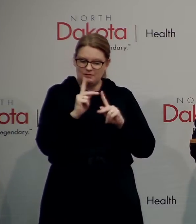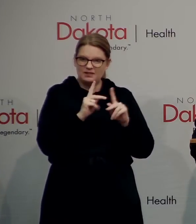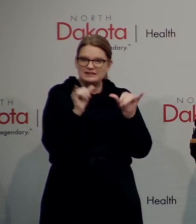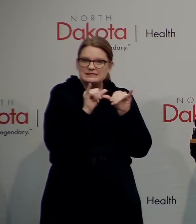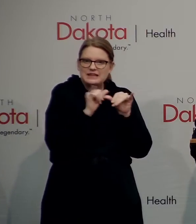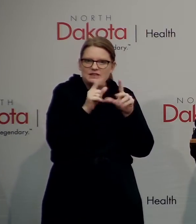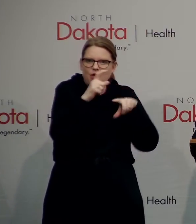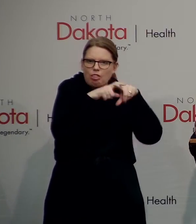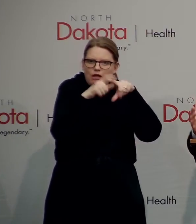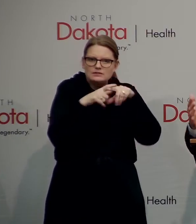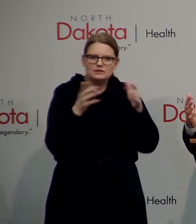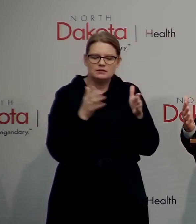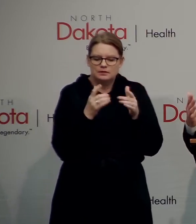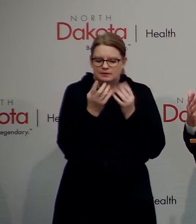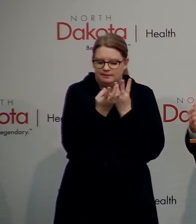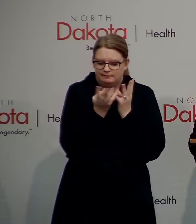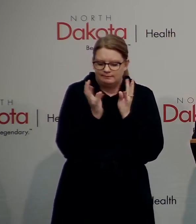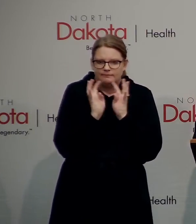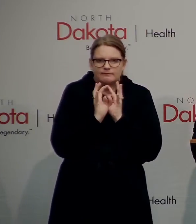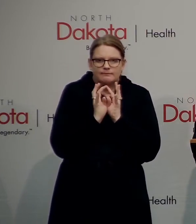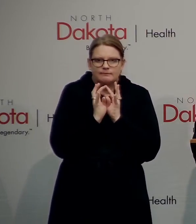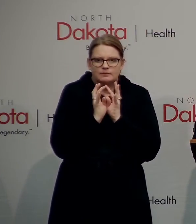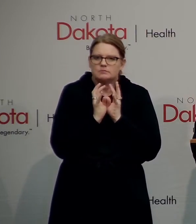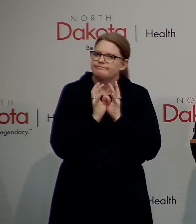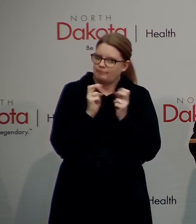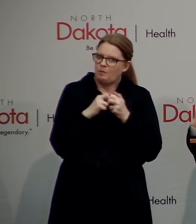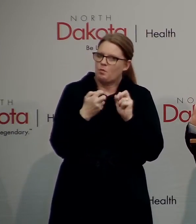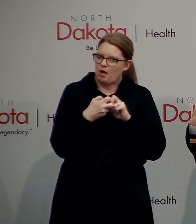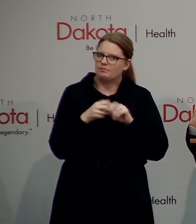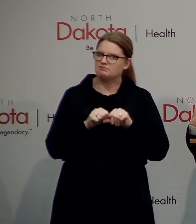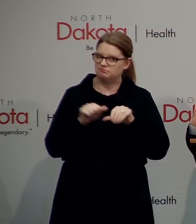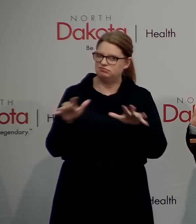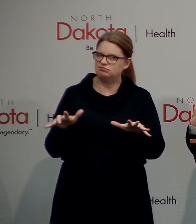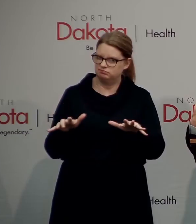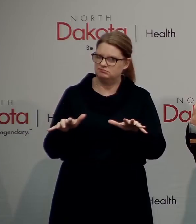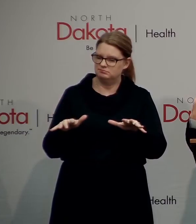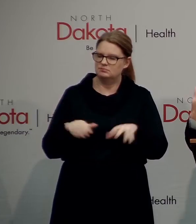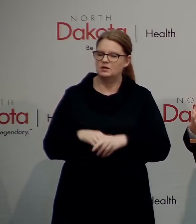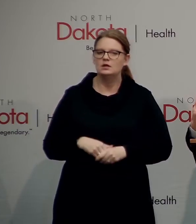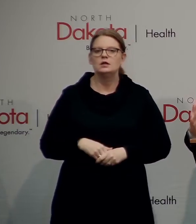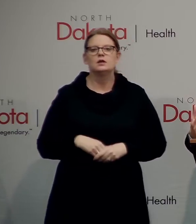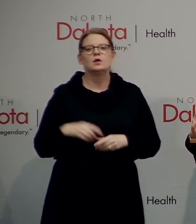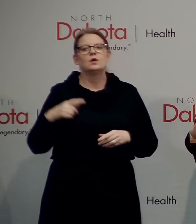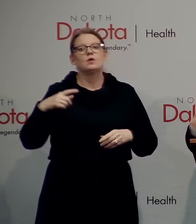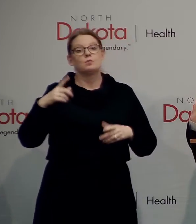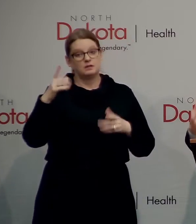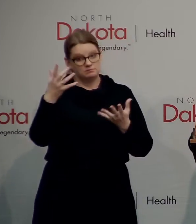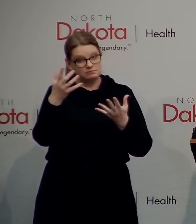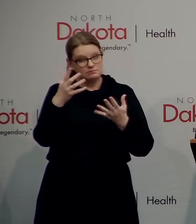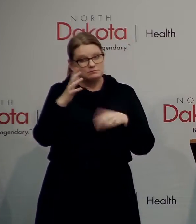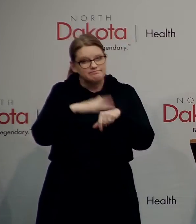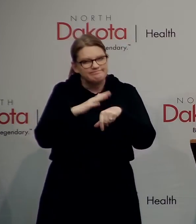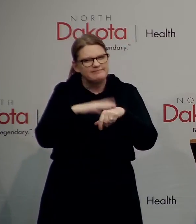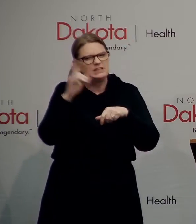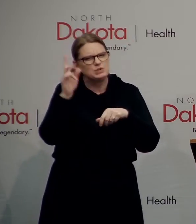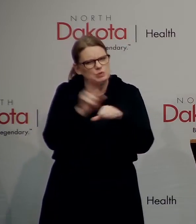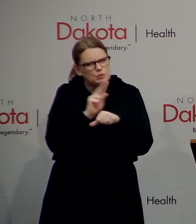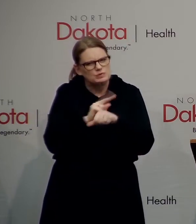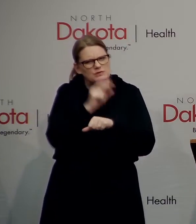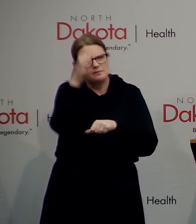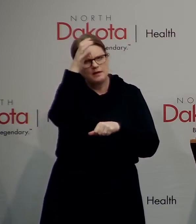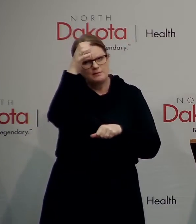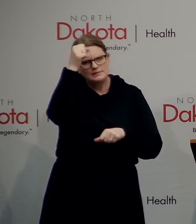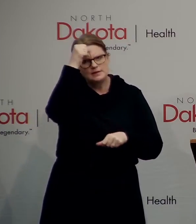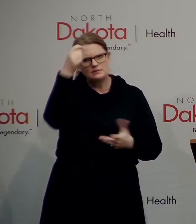problem. And so again, we want to make sure that we're using common sense, because the basic rule of measure